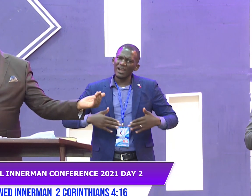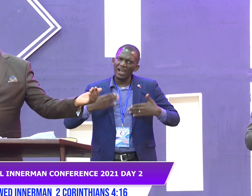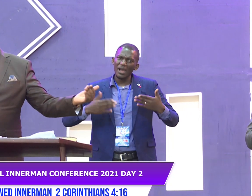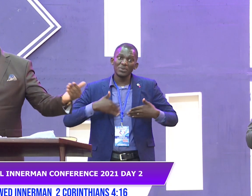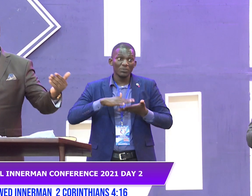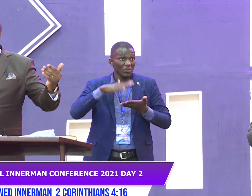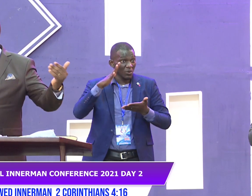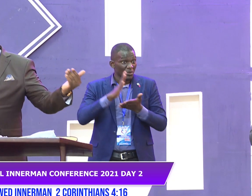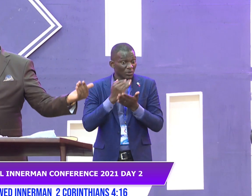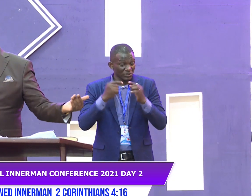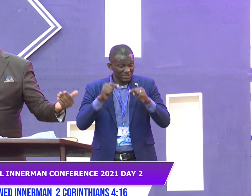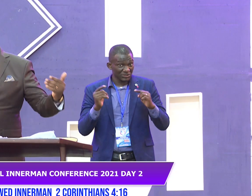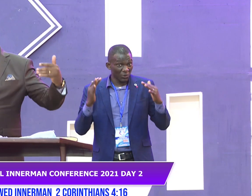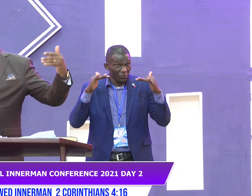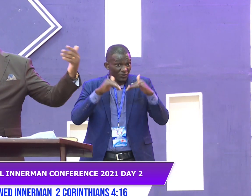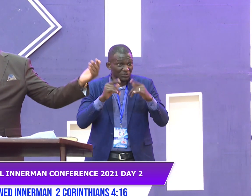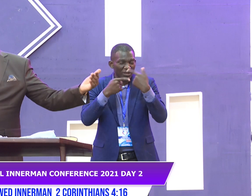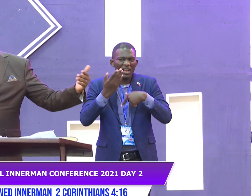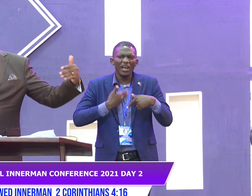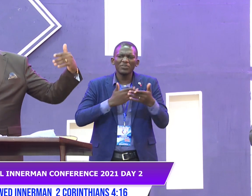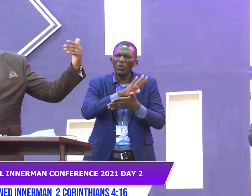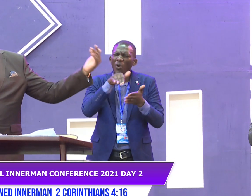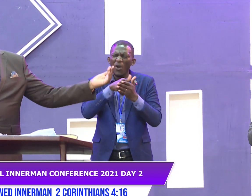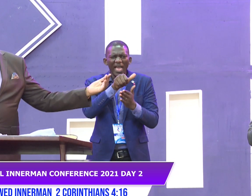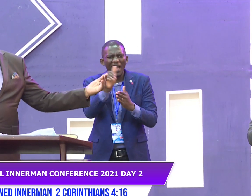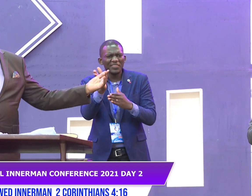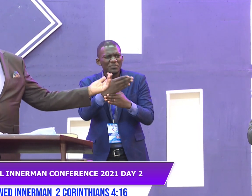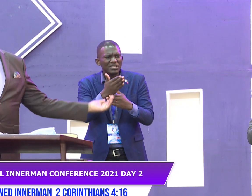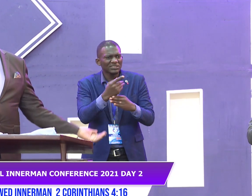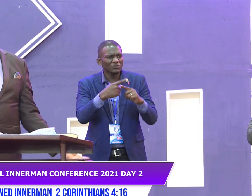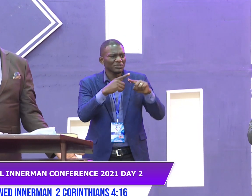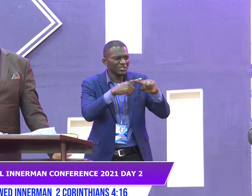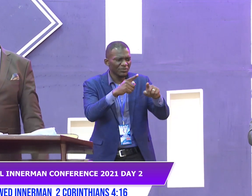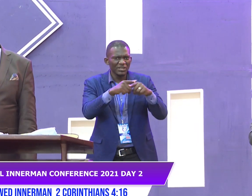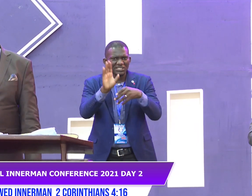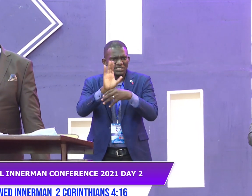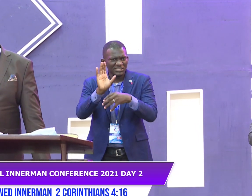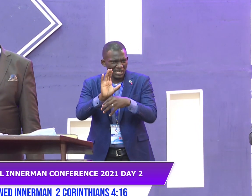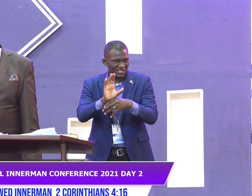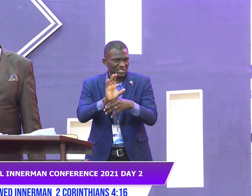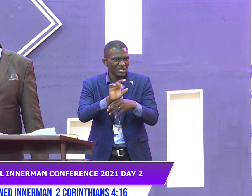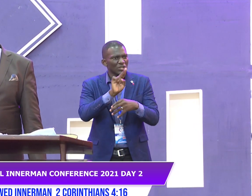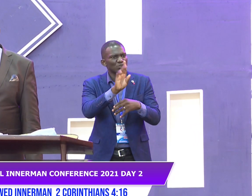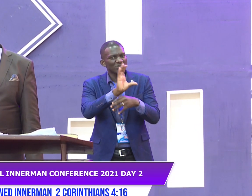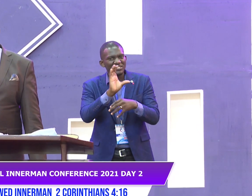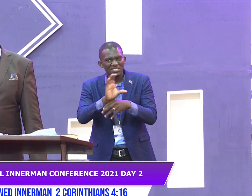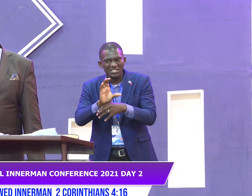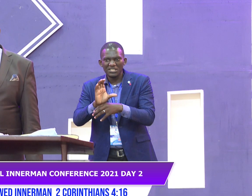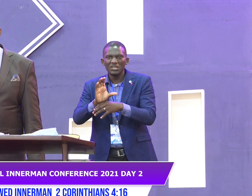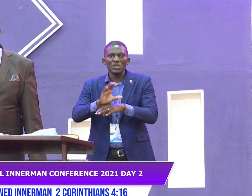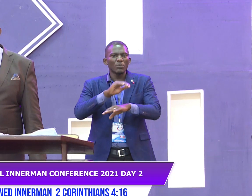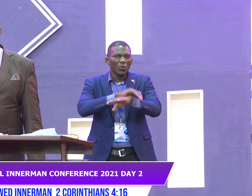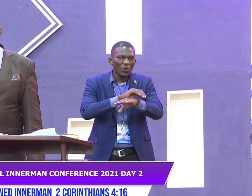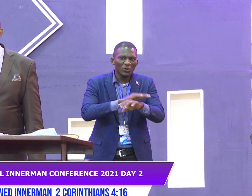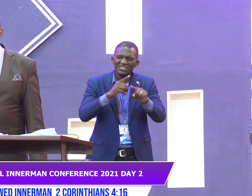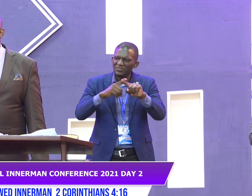lw'omwaka guno tugenda kubeera n'abaweereza bonna abalala mu branch churches be tubadde tubeeranga nabo. I thank God that during this